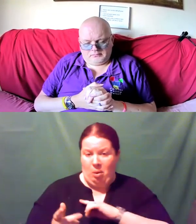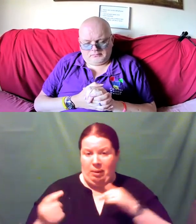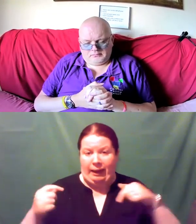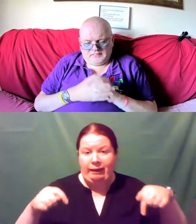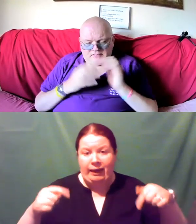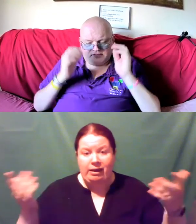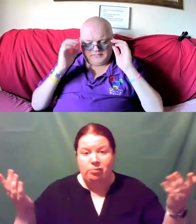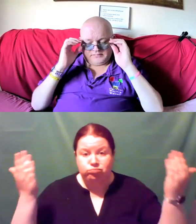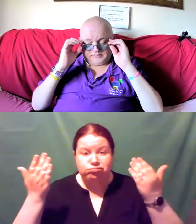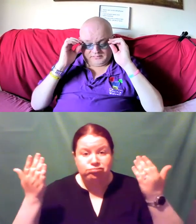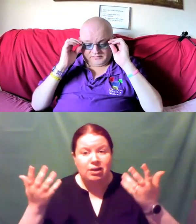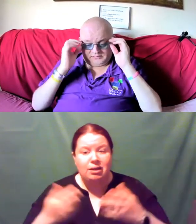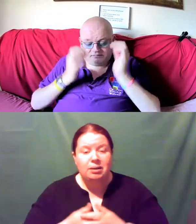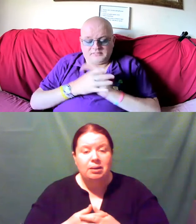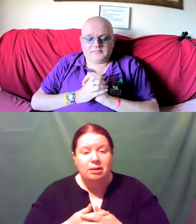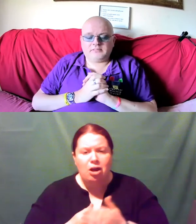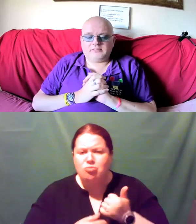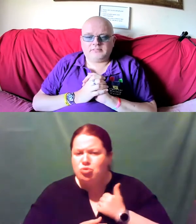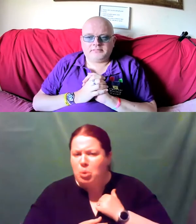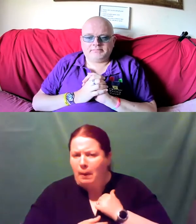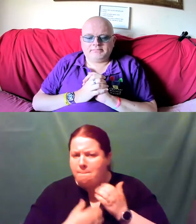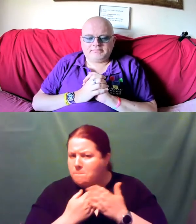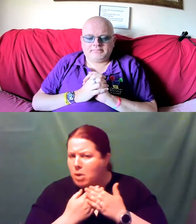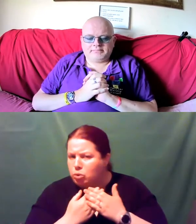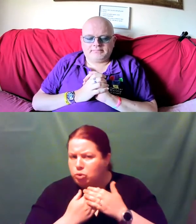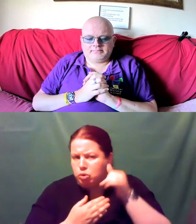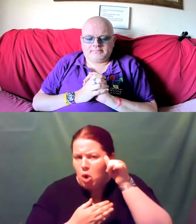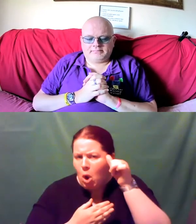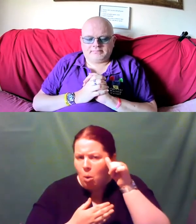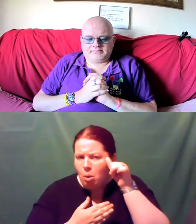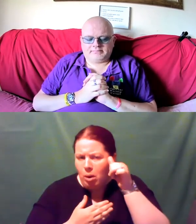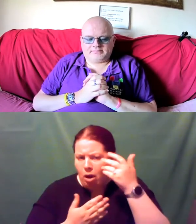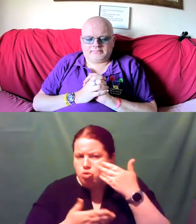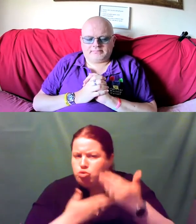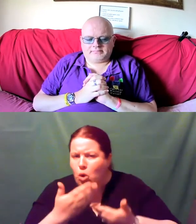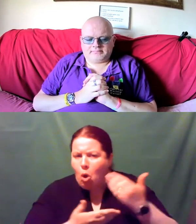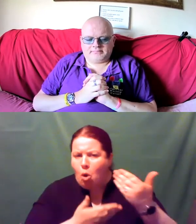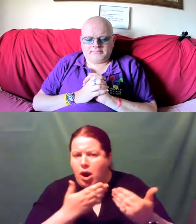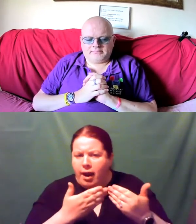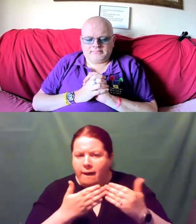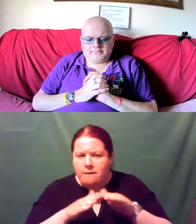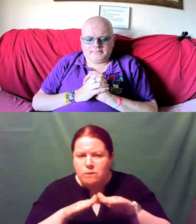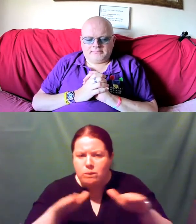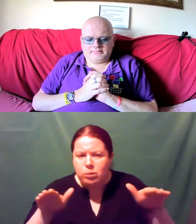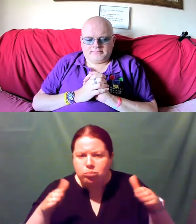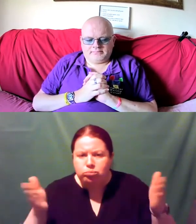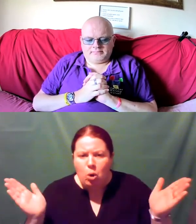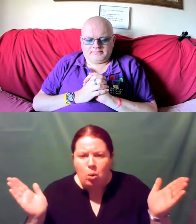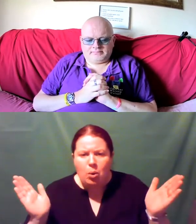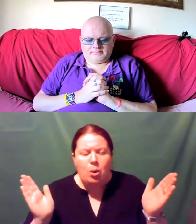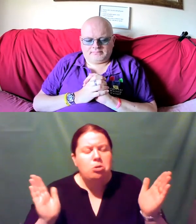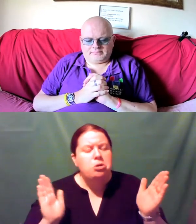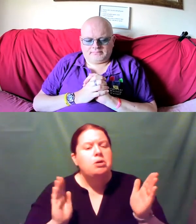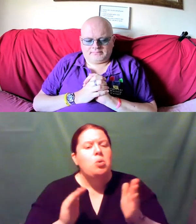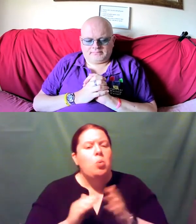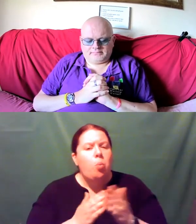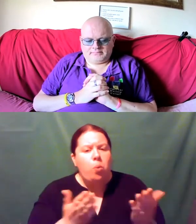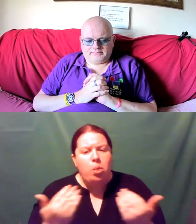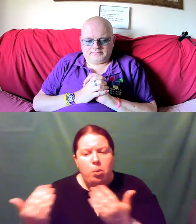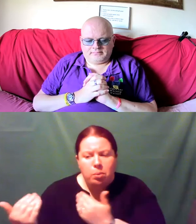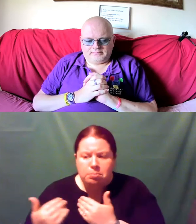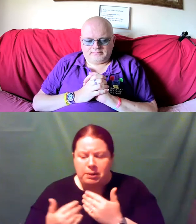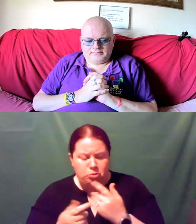and I'm assuming that most people kind of know the story of Open Table, but give us a really quick minute or two on kind